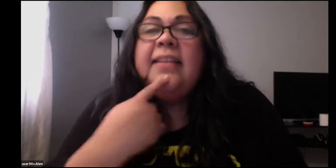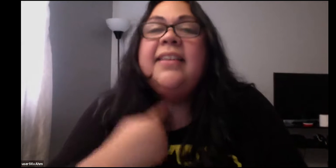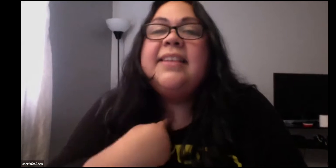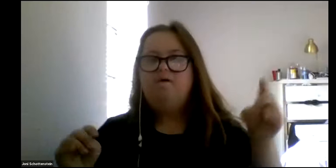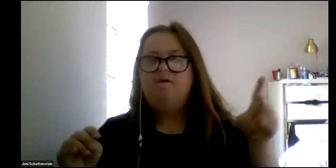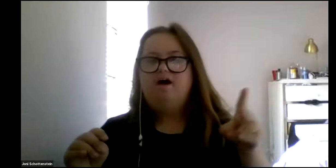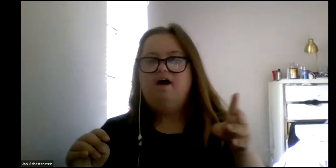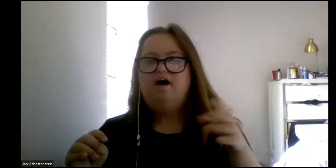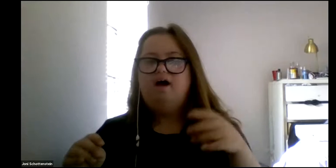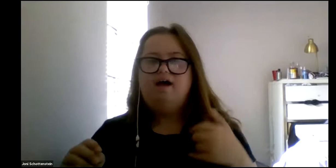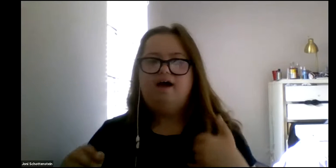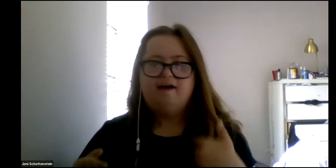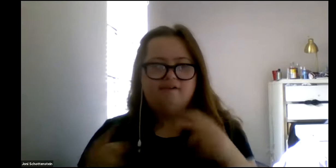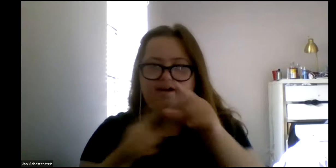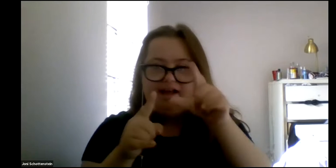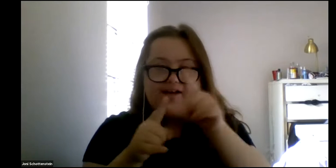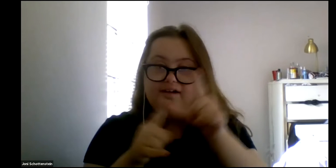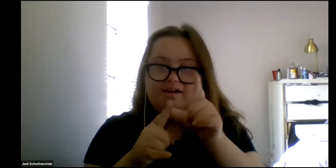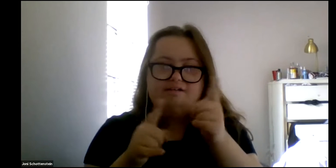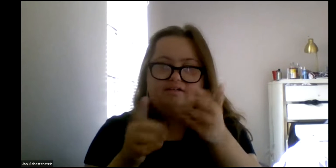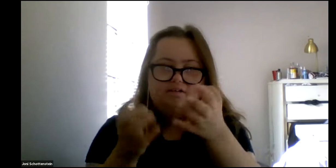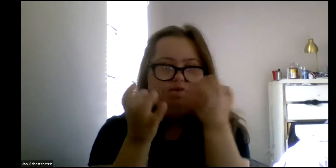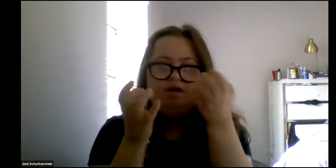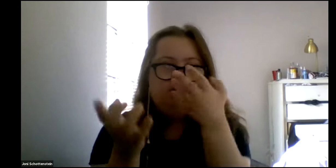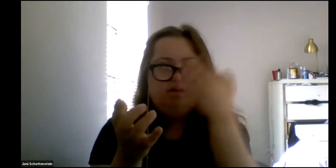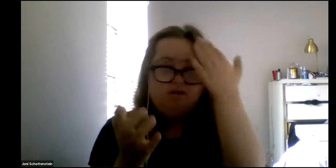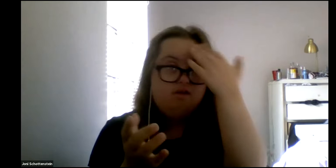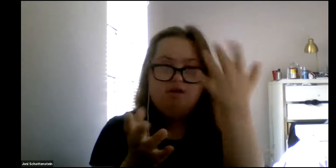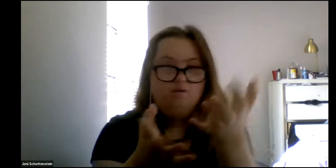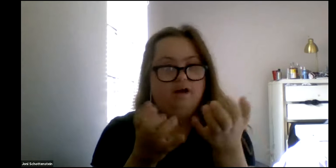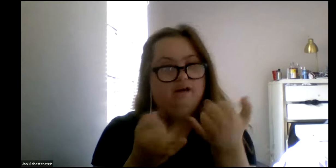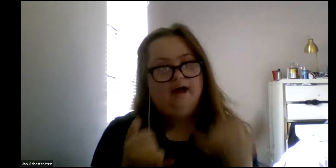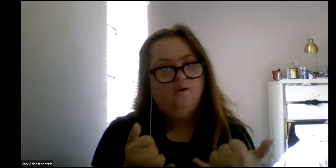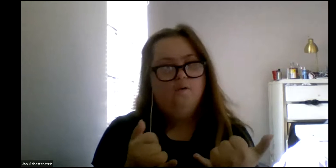Tell me, Gila. I have a lot of what now?